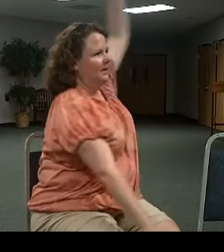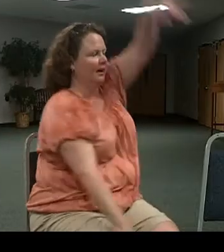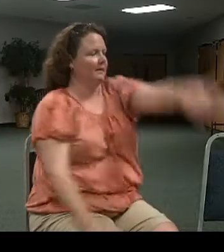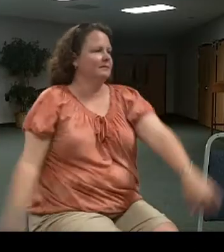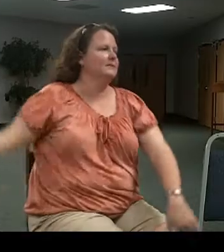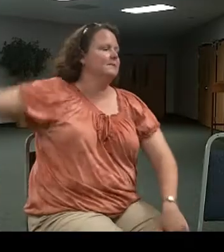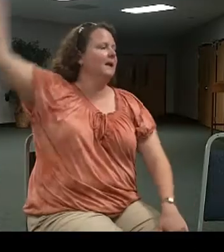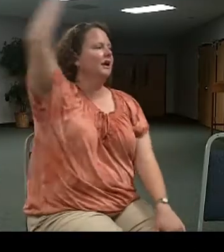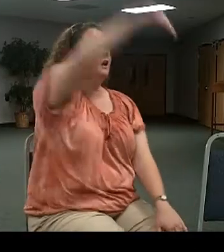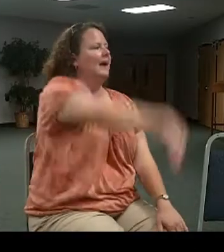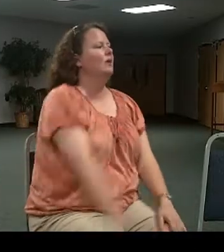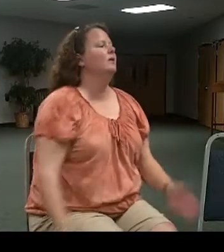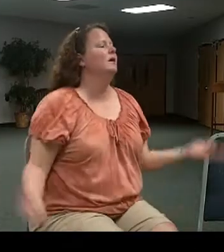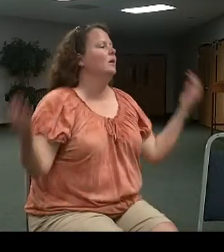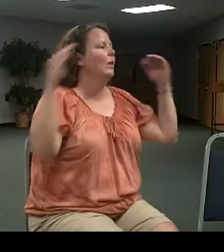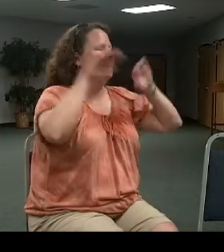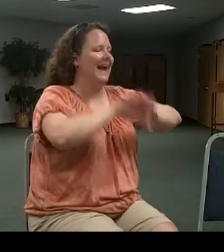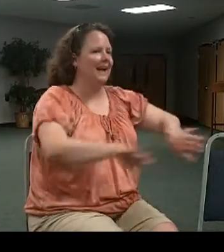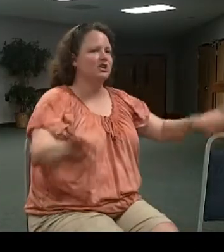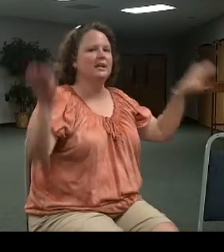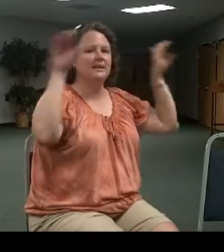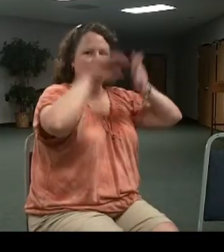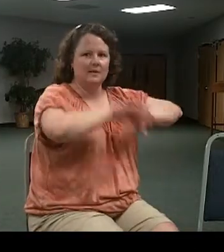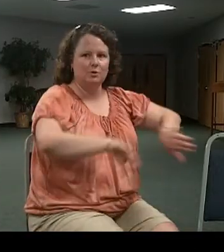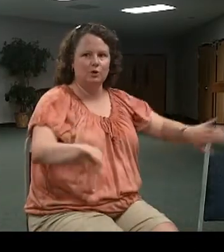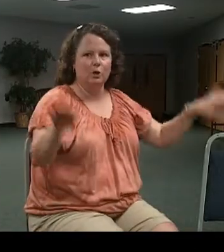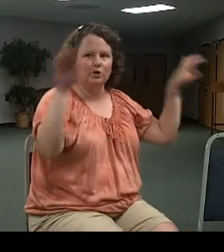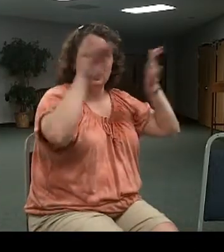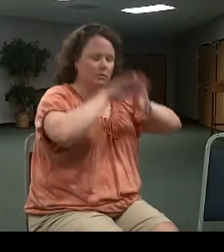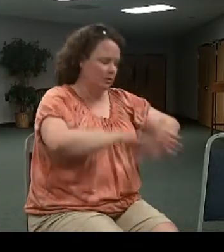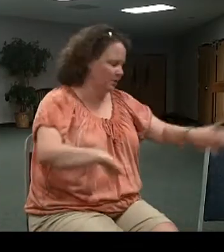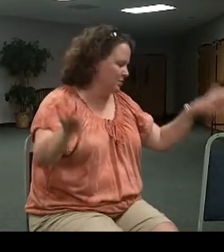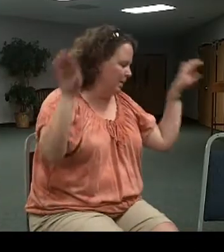Okay. Depending on what the action is, that's what you want to show. So swim.